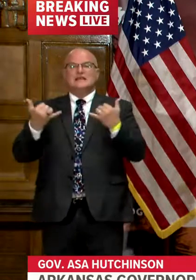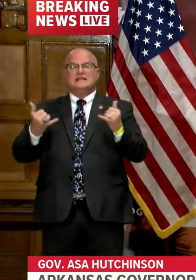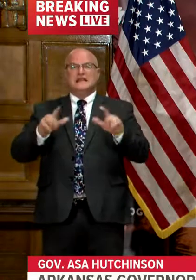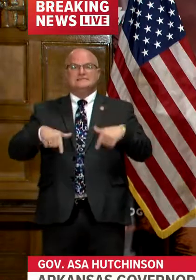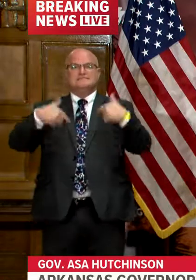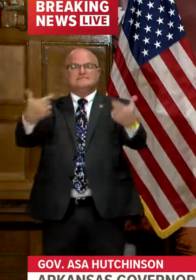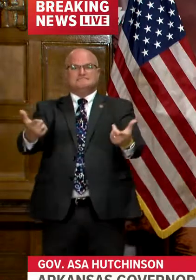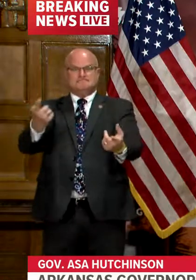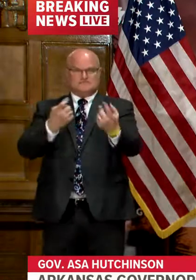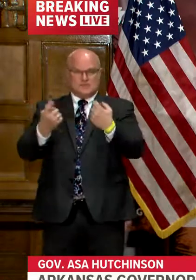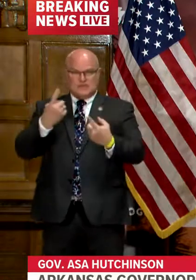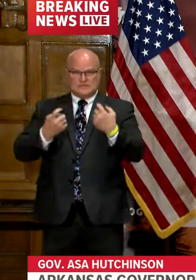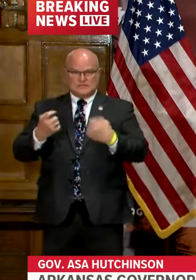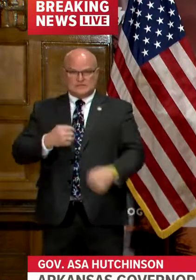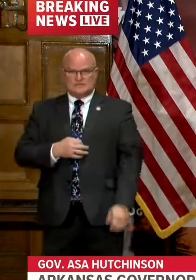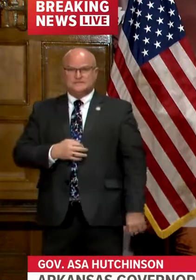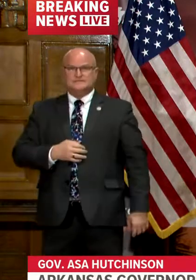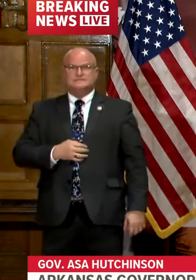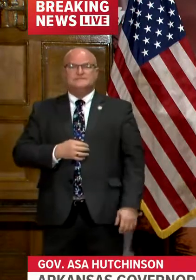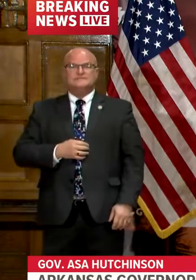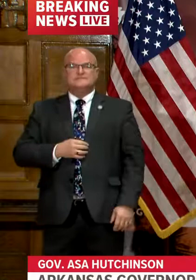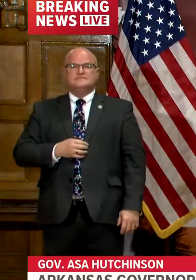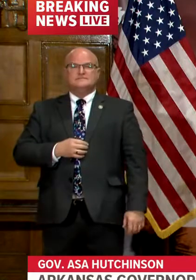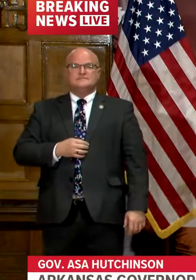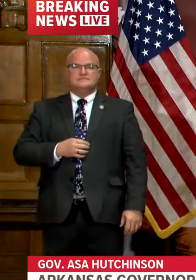we're happy to take any questions.